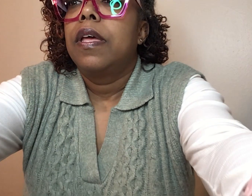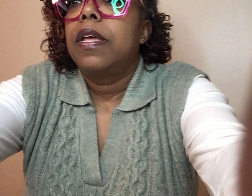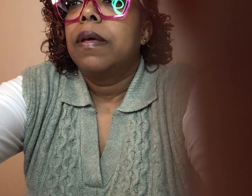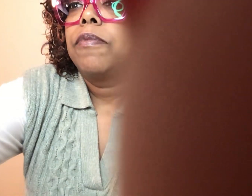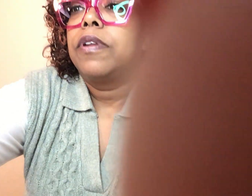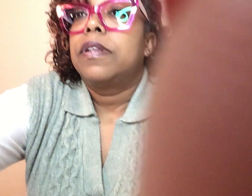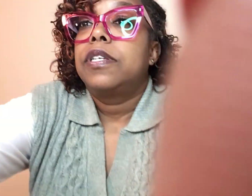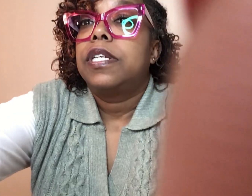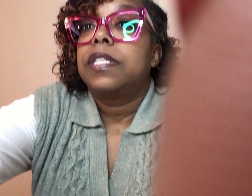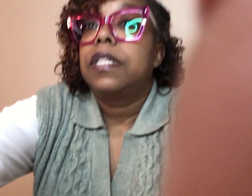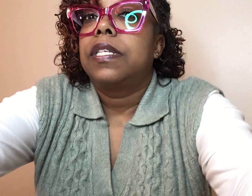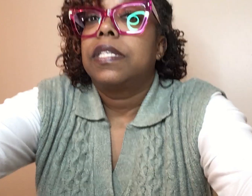And I'm going to adjust this.